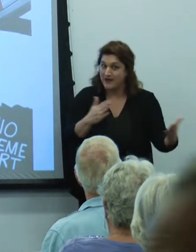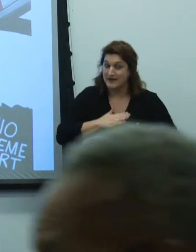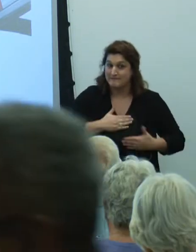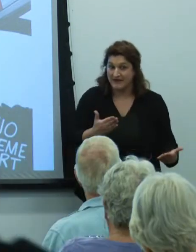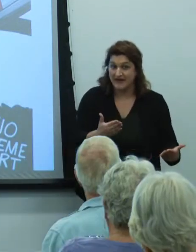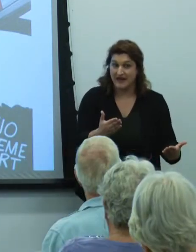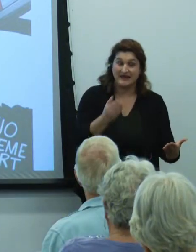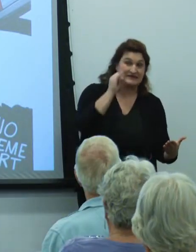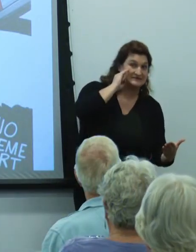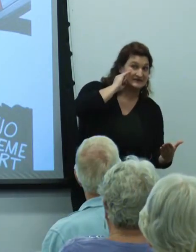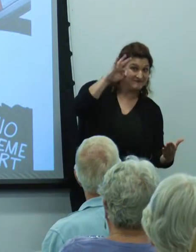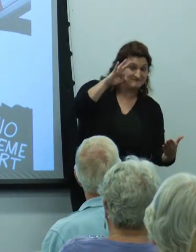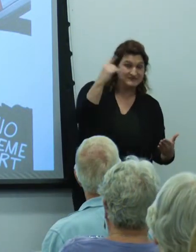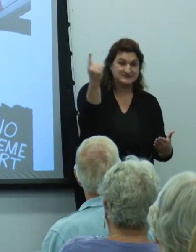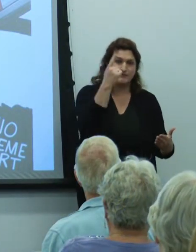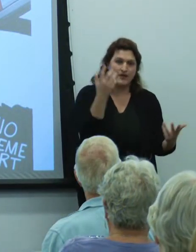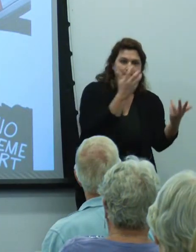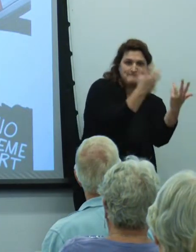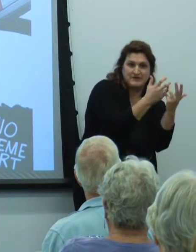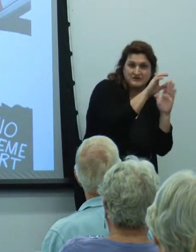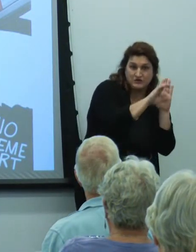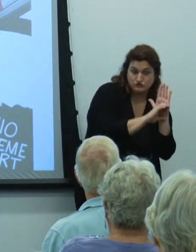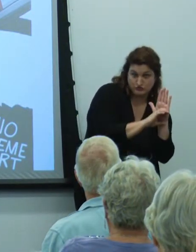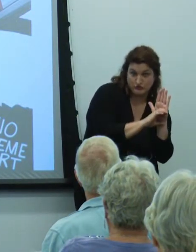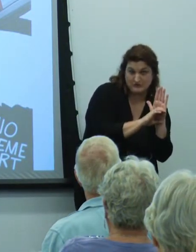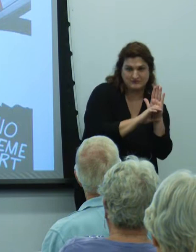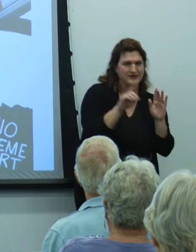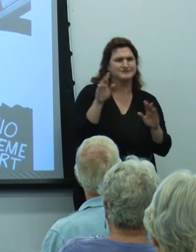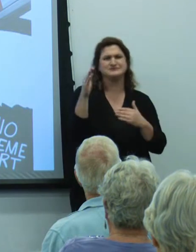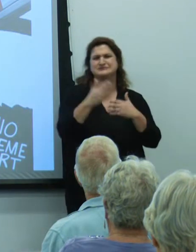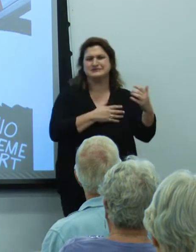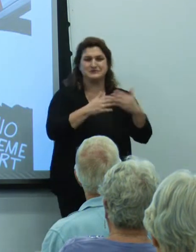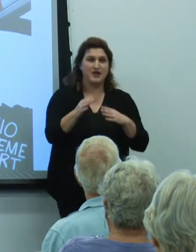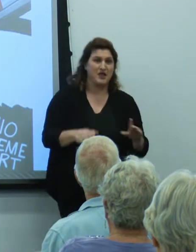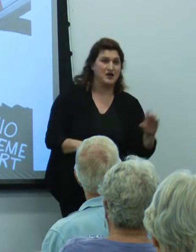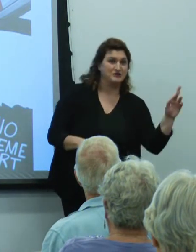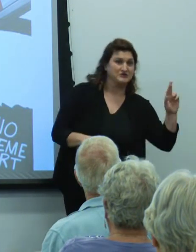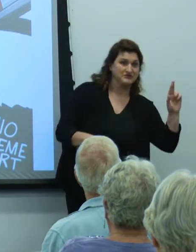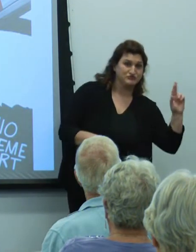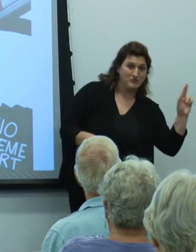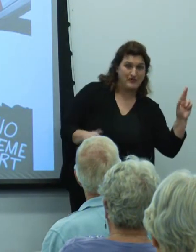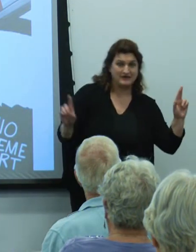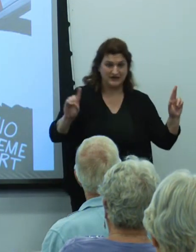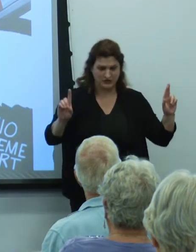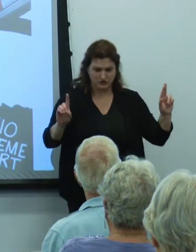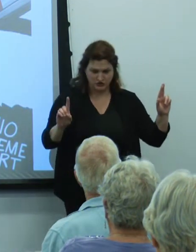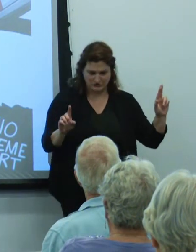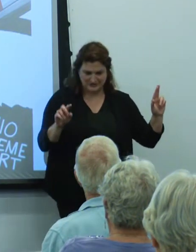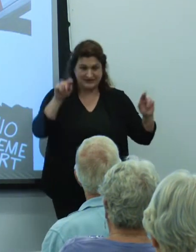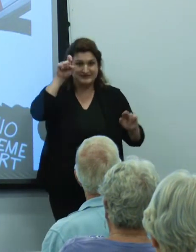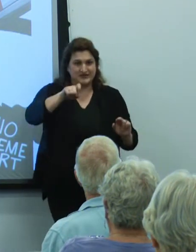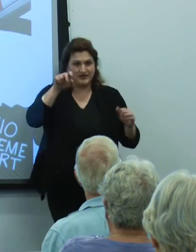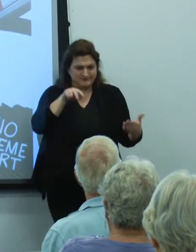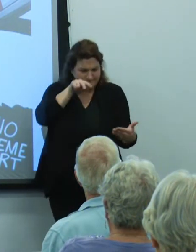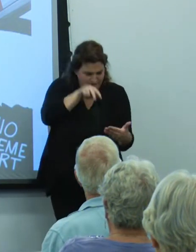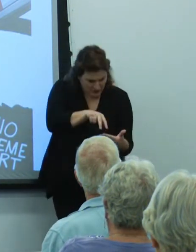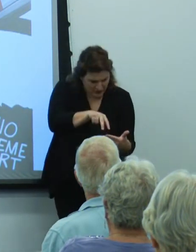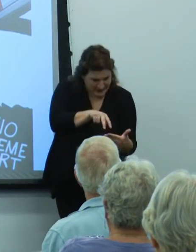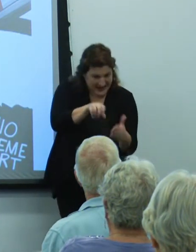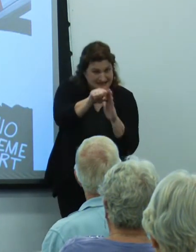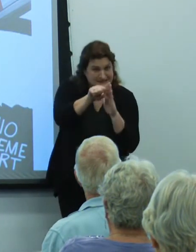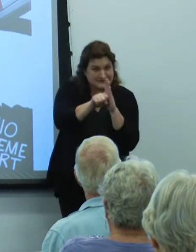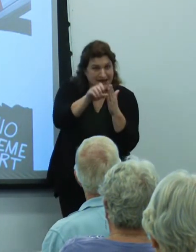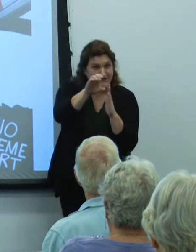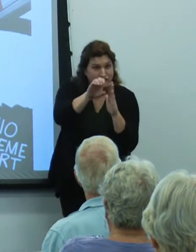the Constitution, you can be a Democrat, you can be a Republican, you just have to analyze what's in the Ohio